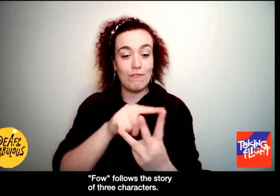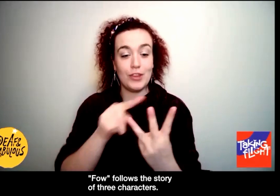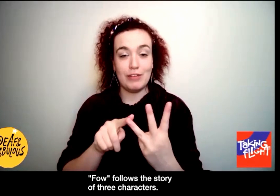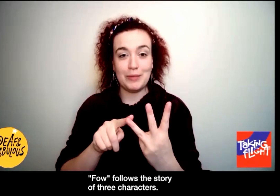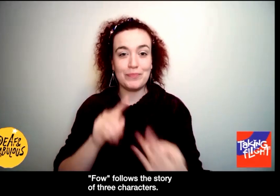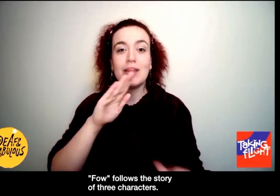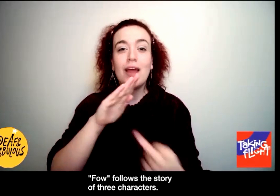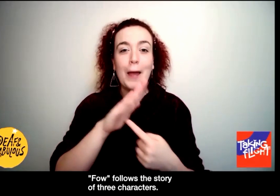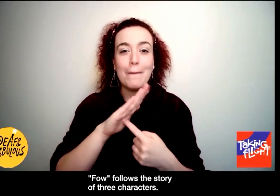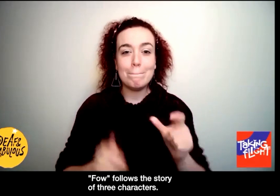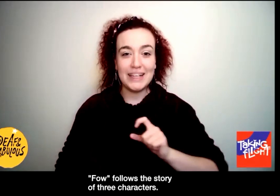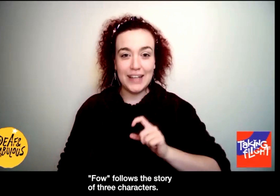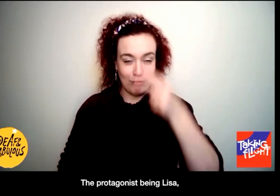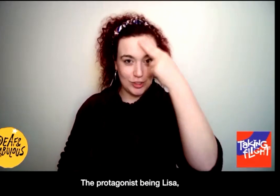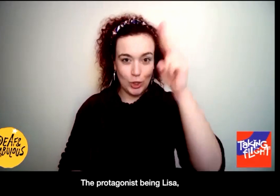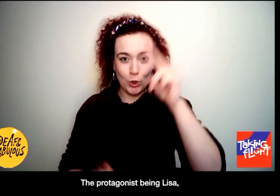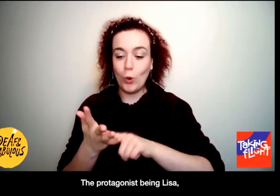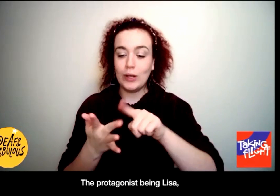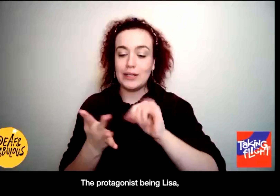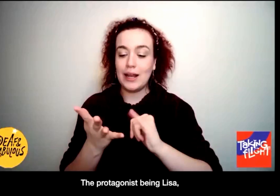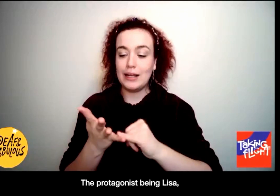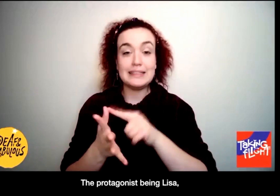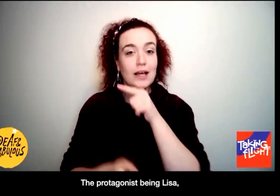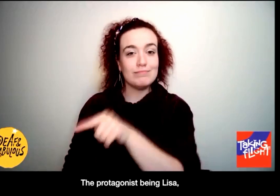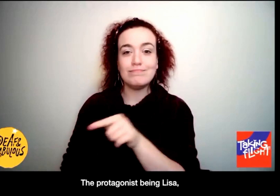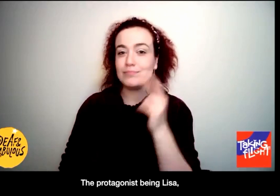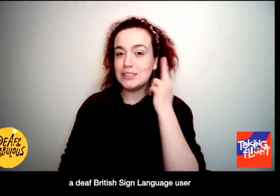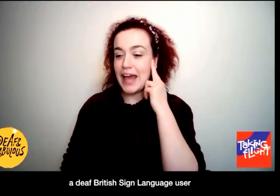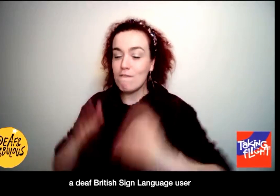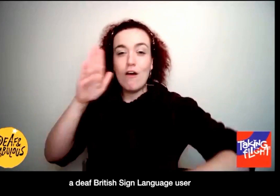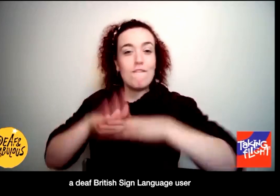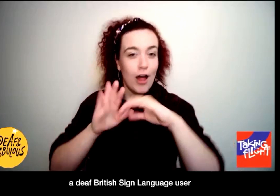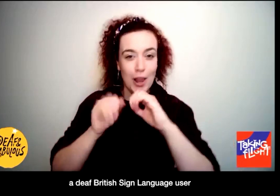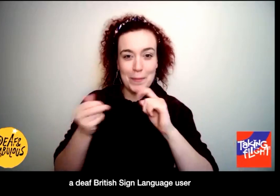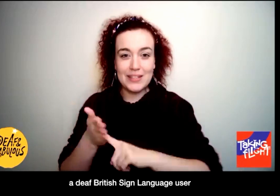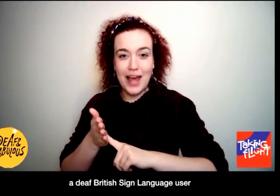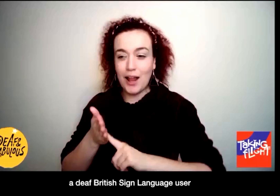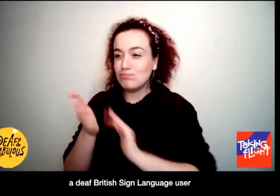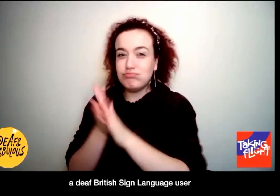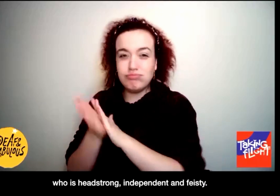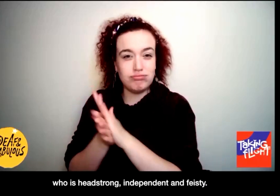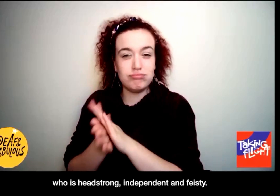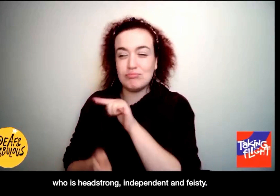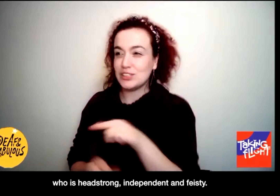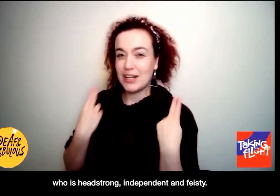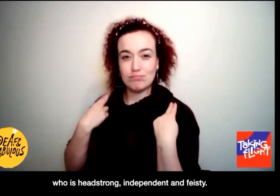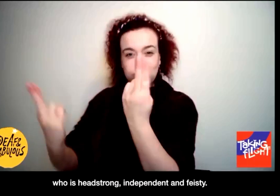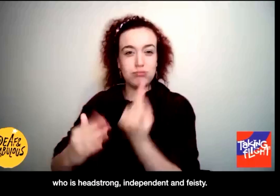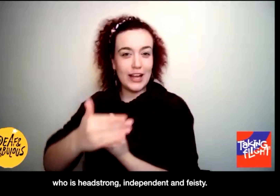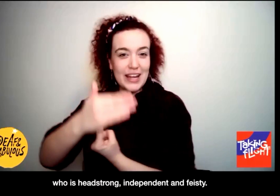FOW follows the story of three characters, the protagonist being Lisa, a deaf British Sign Language user who